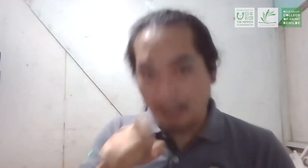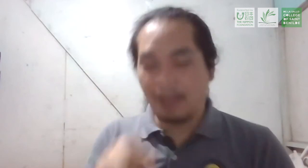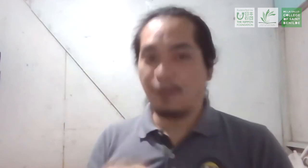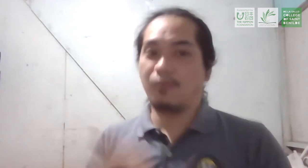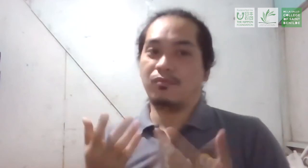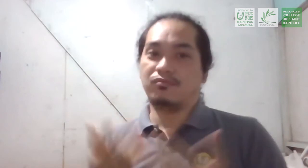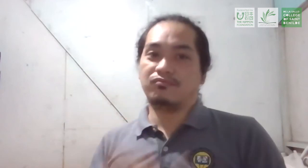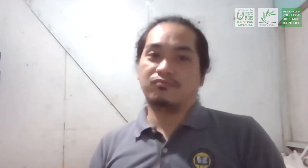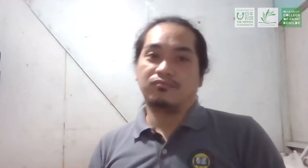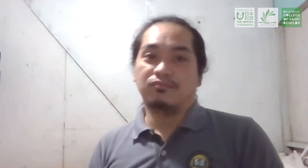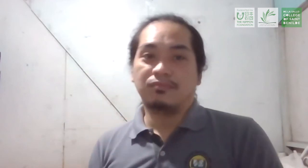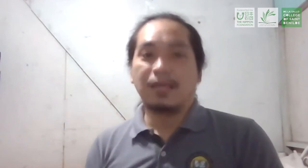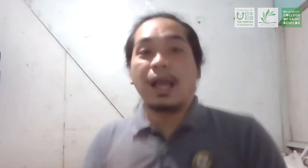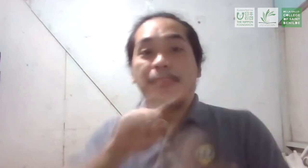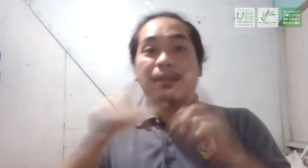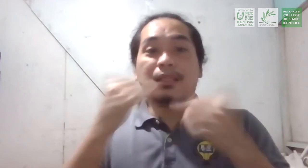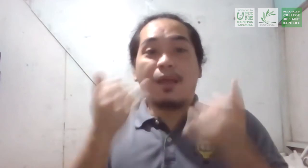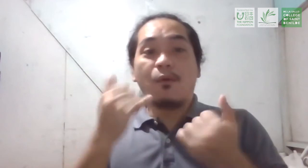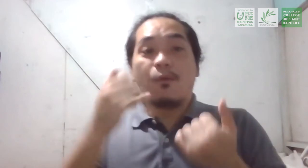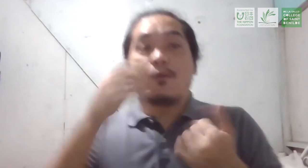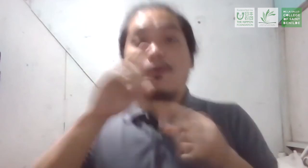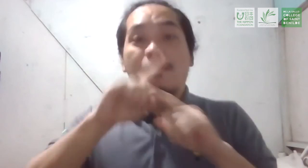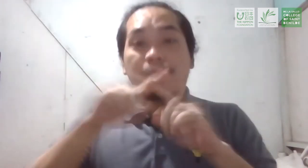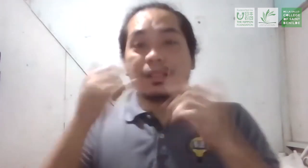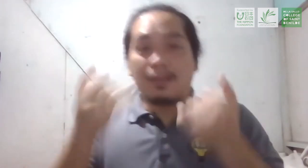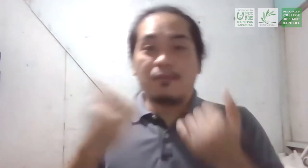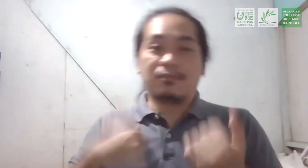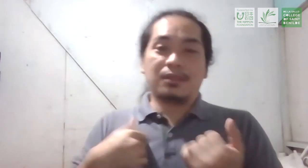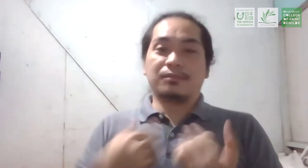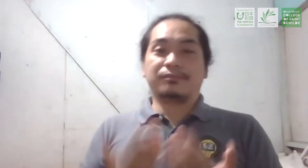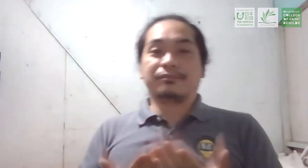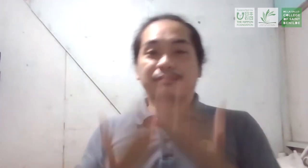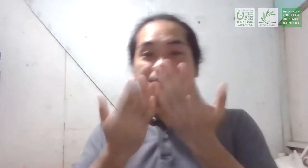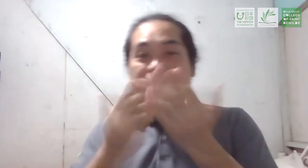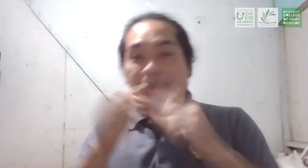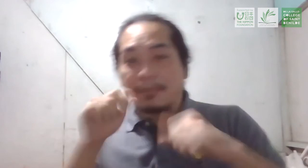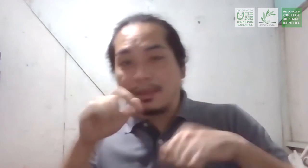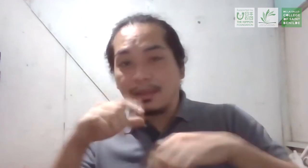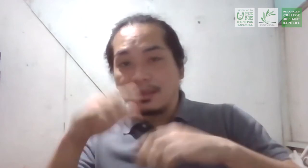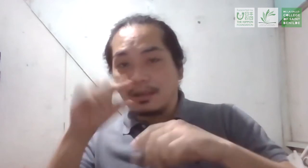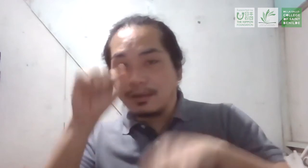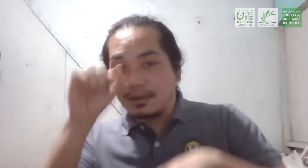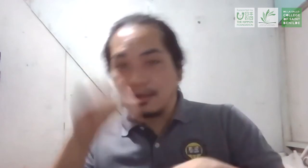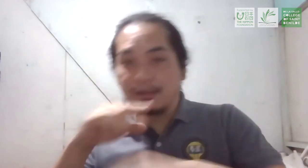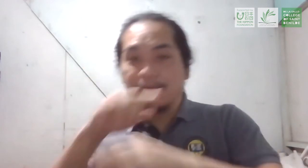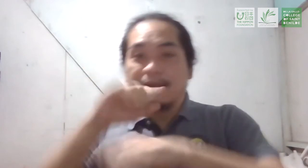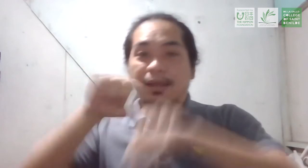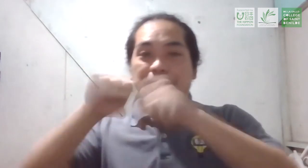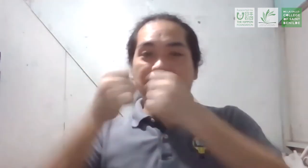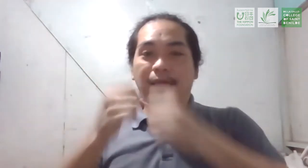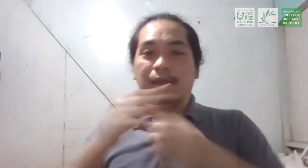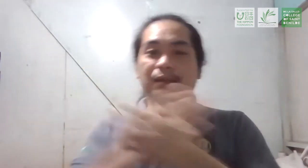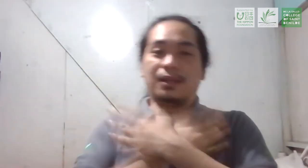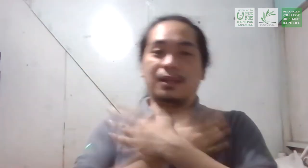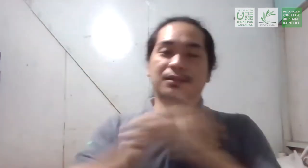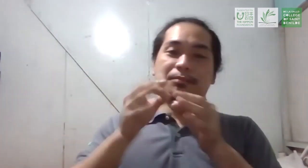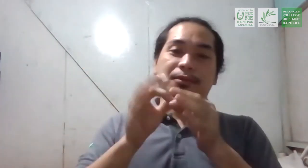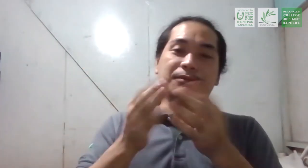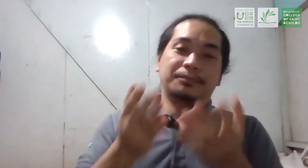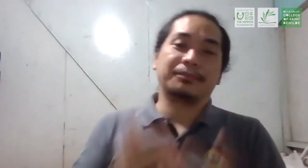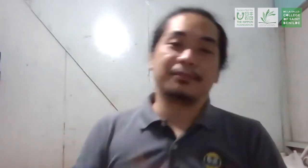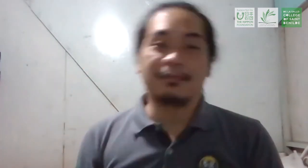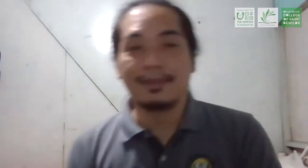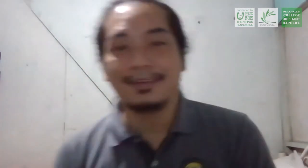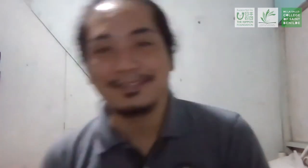So there are other facial expressions that are kind of off cuff, like, when you ask people to come with you, there's a